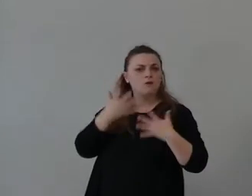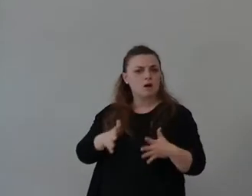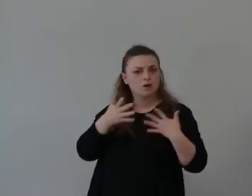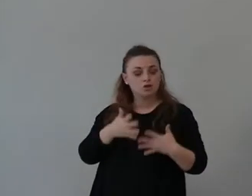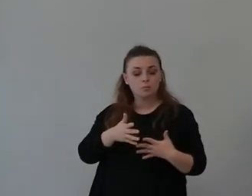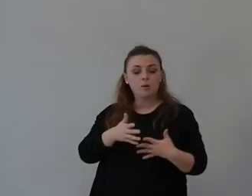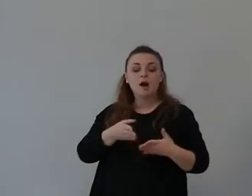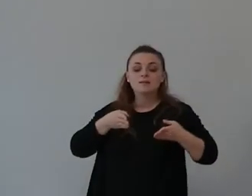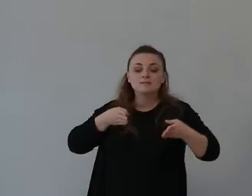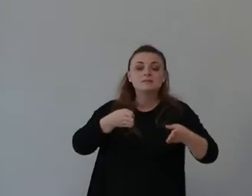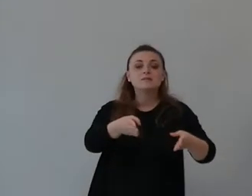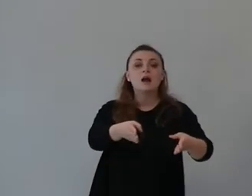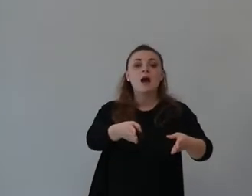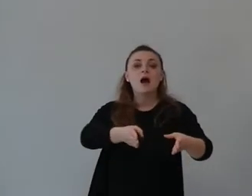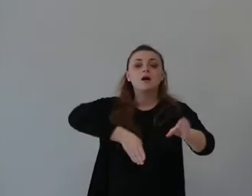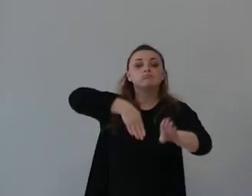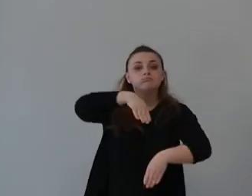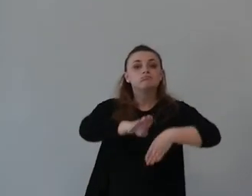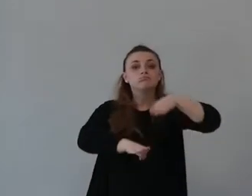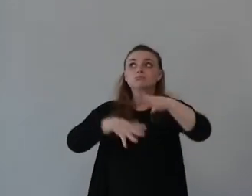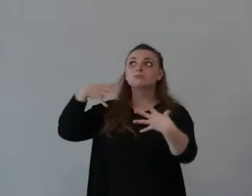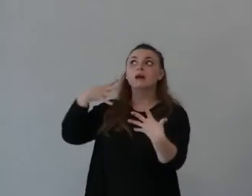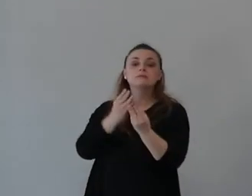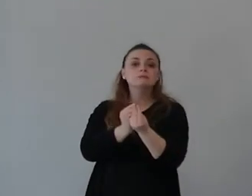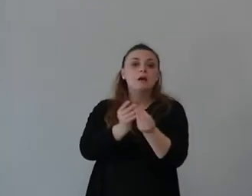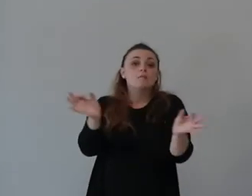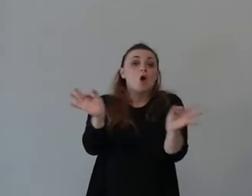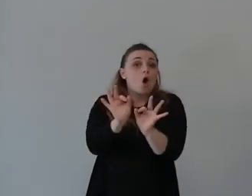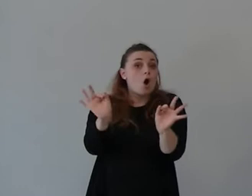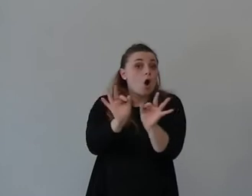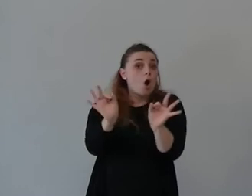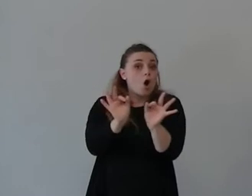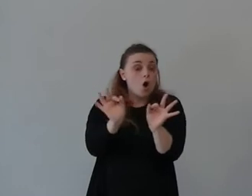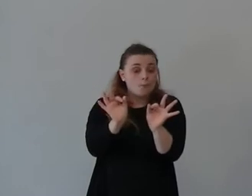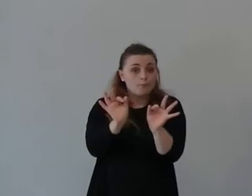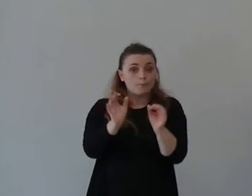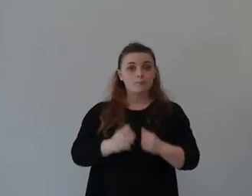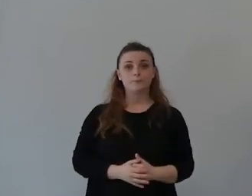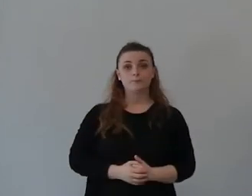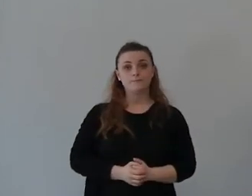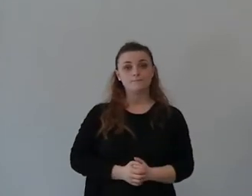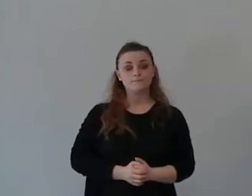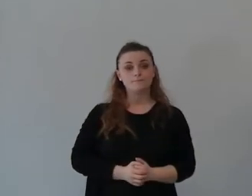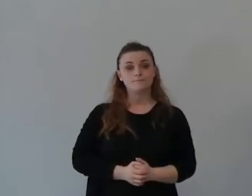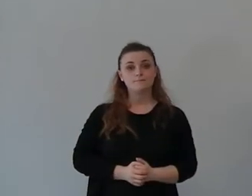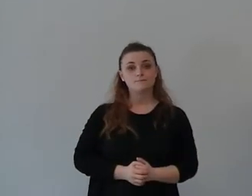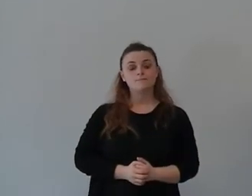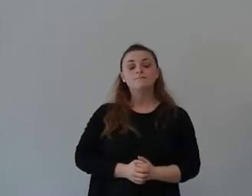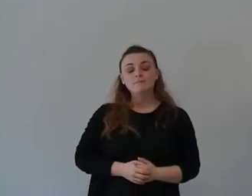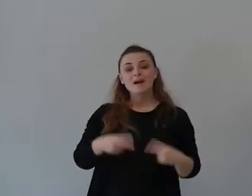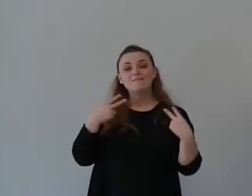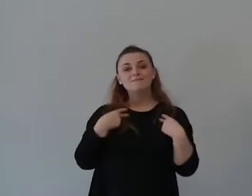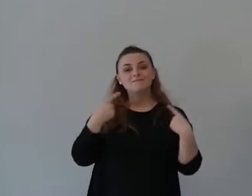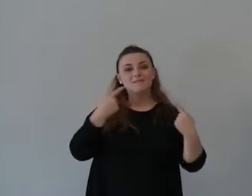tanta strada ancora con lui. Who in your life are you sharing God's truth with? Con chi nella tua vita